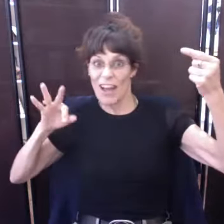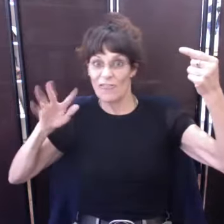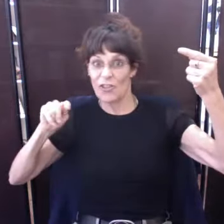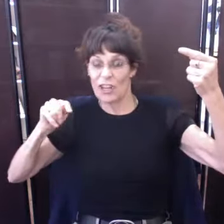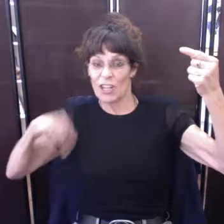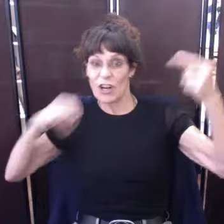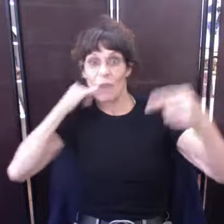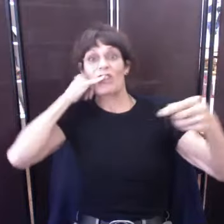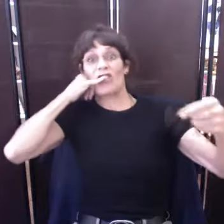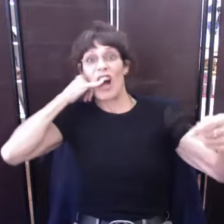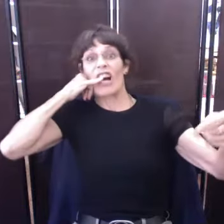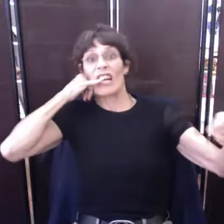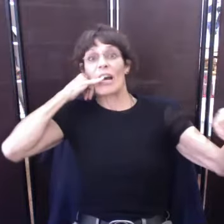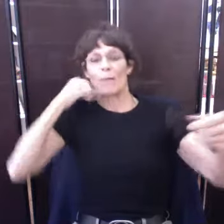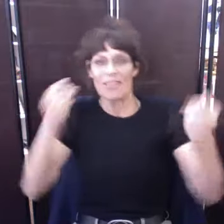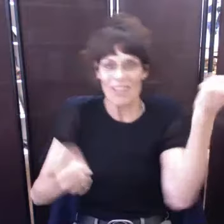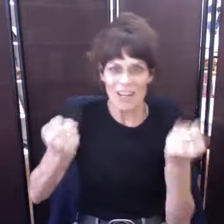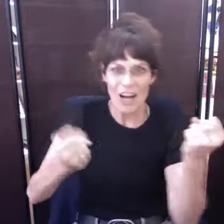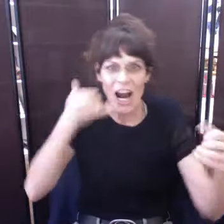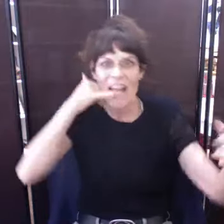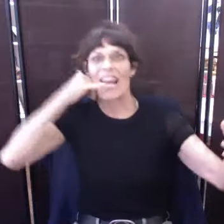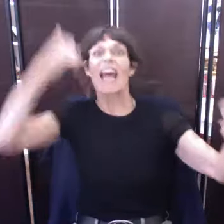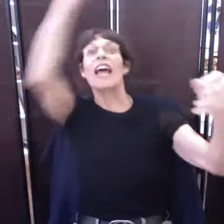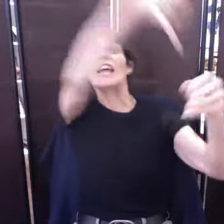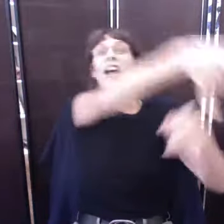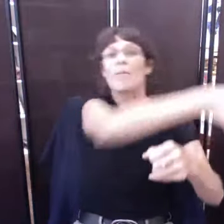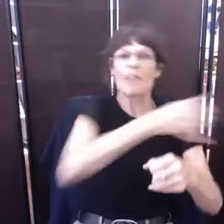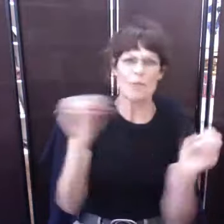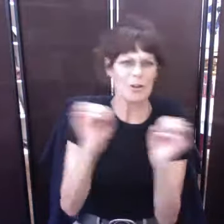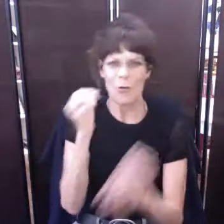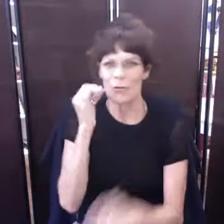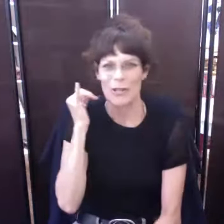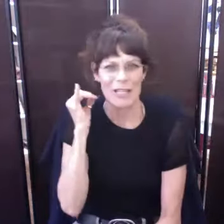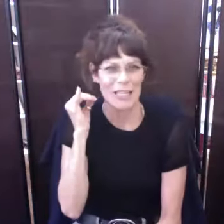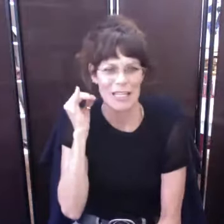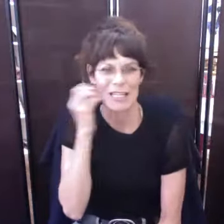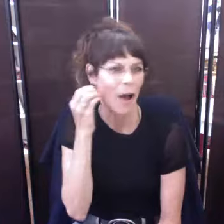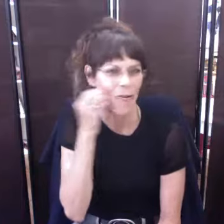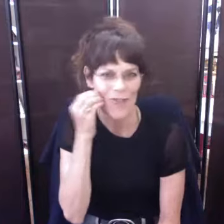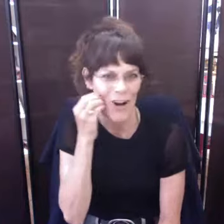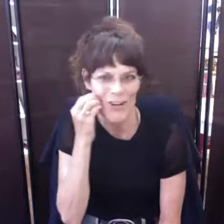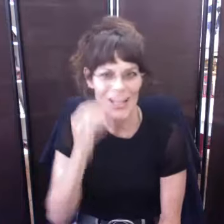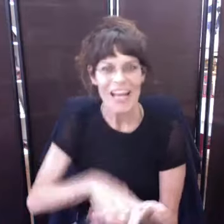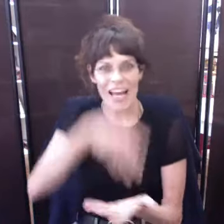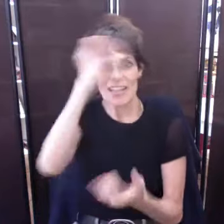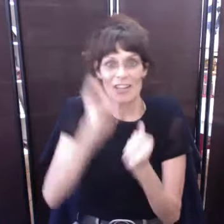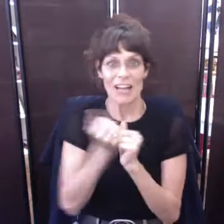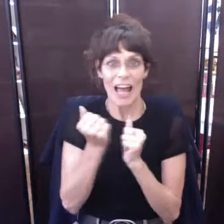talking to her in the car, and I had to hang up. I didn't have a cell phone to go to. And I learned how to pick up all the kids in the neighborhood, because